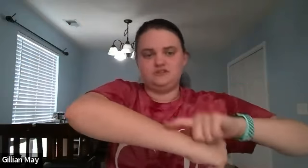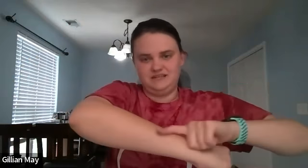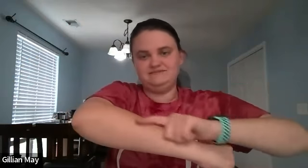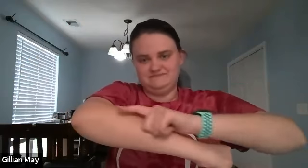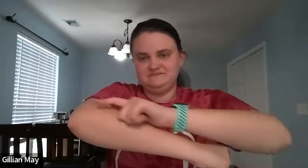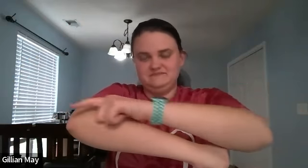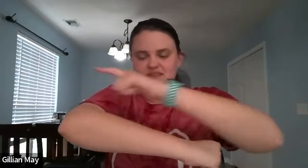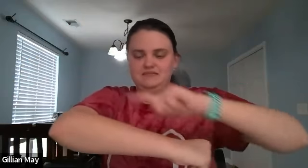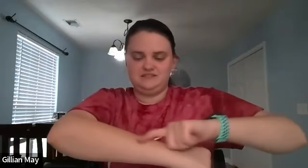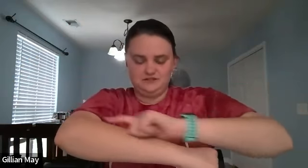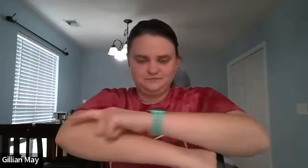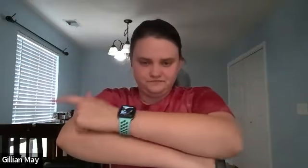tree. Lizard.